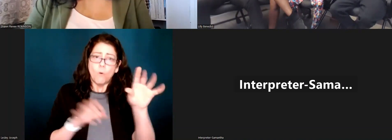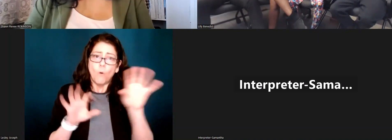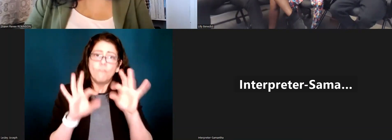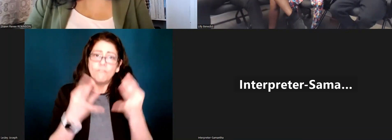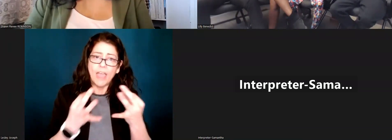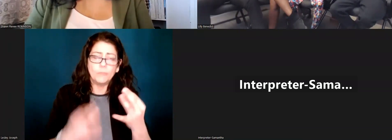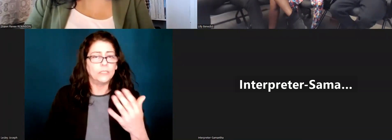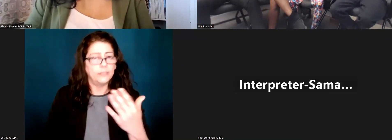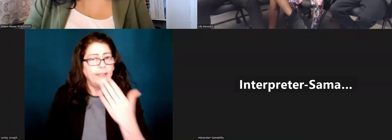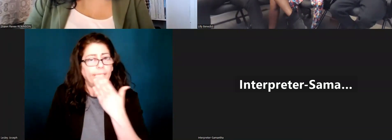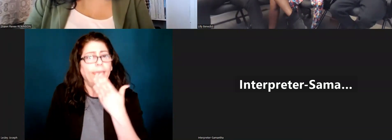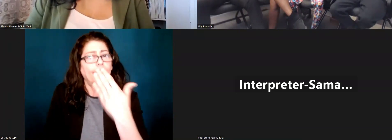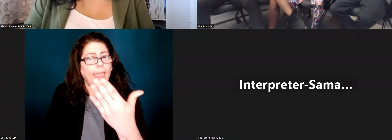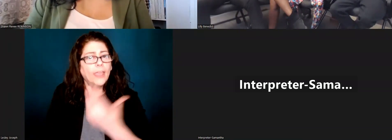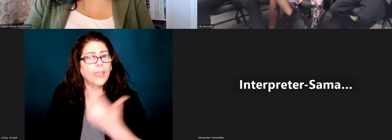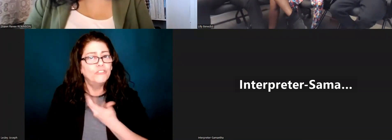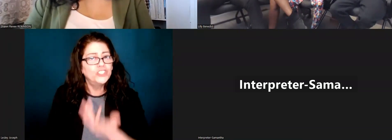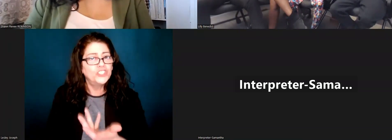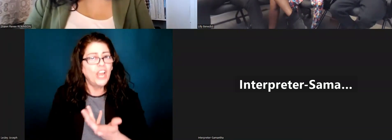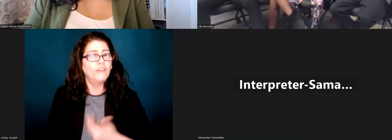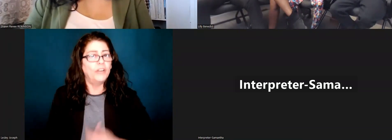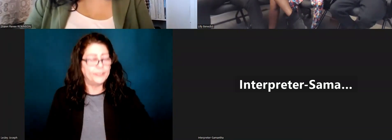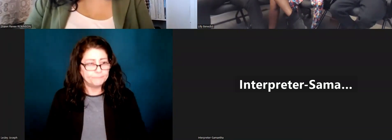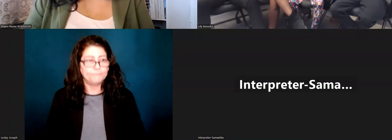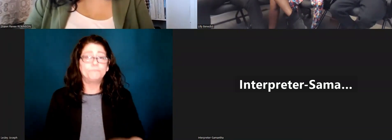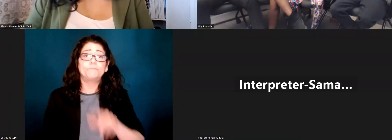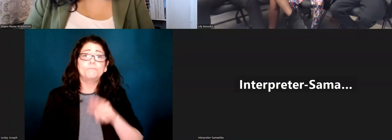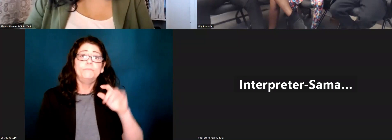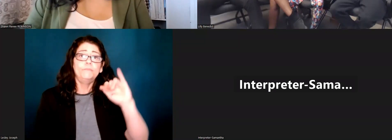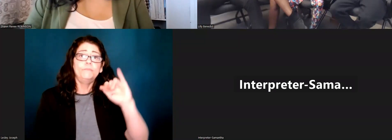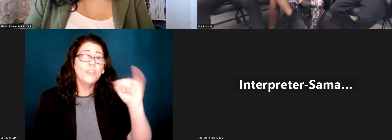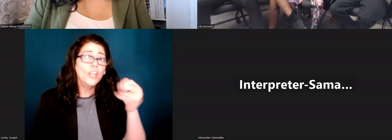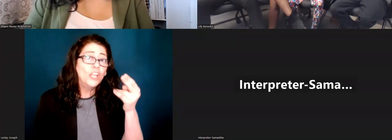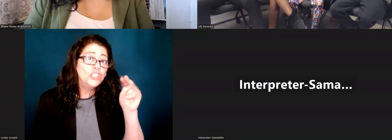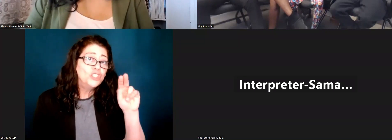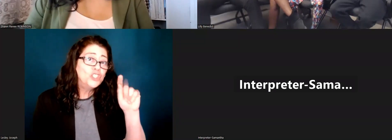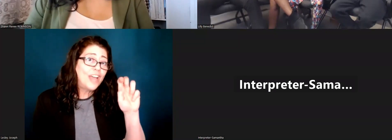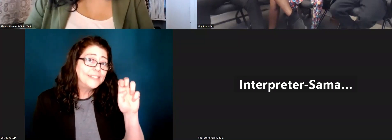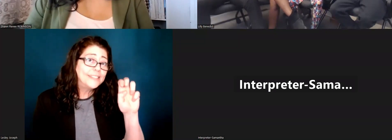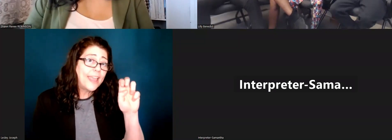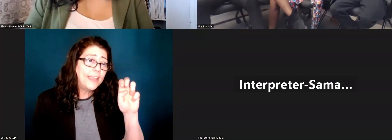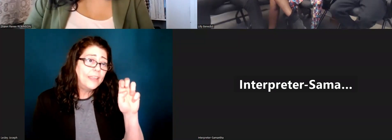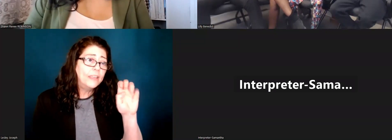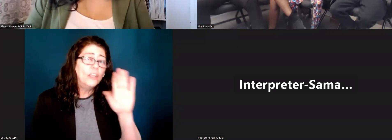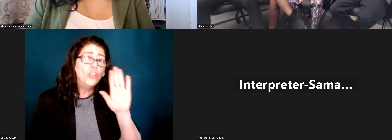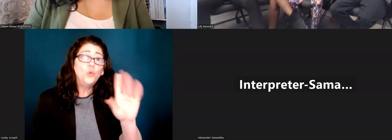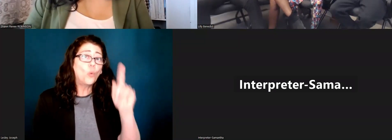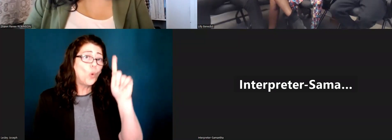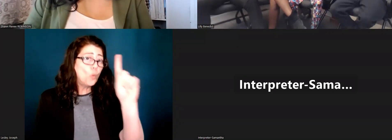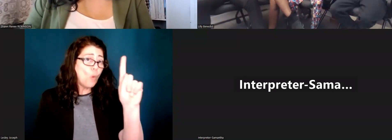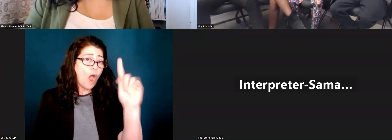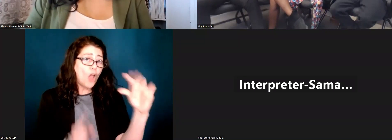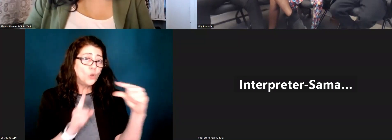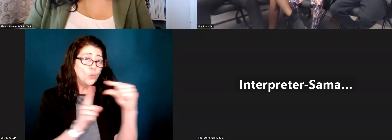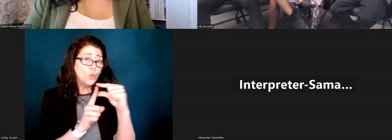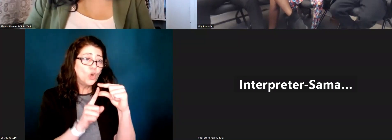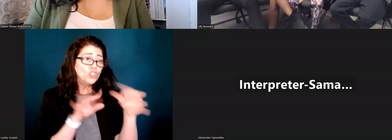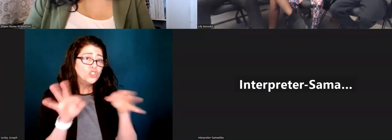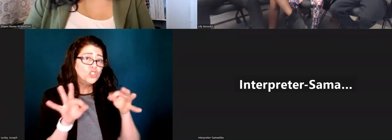Thank you for sharing that. Jonte, how do you feel? Your word.